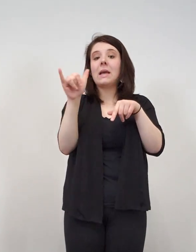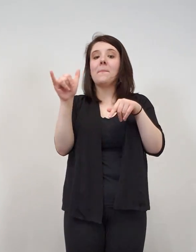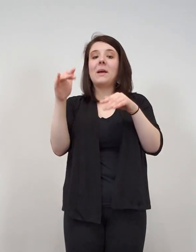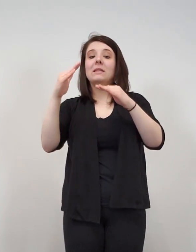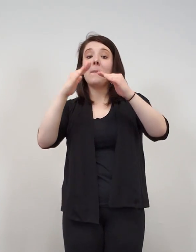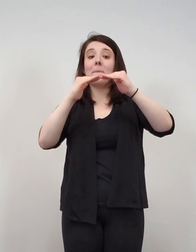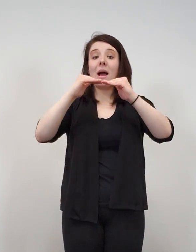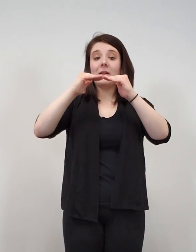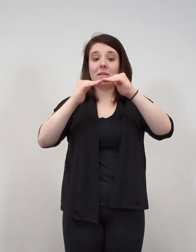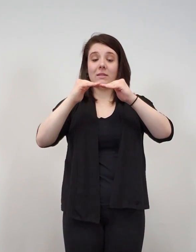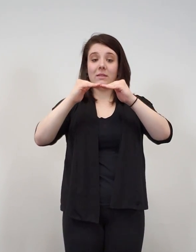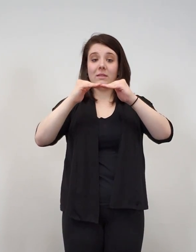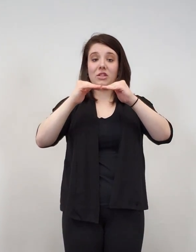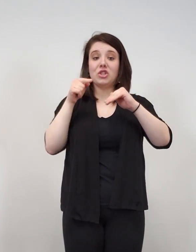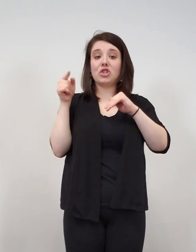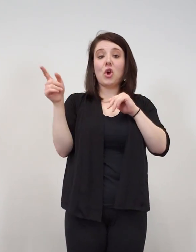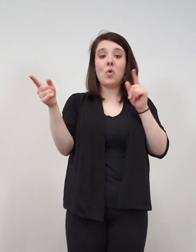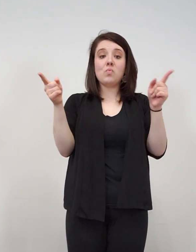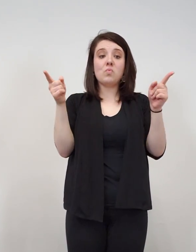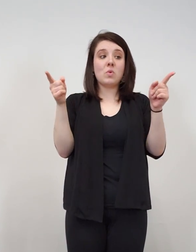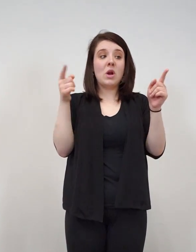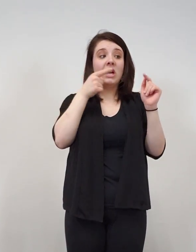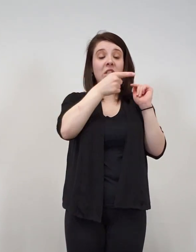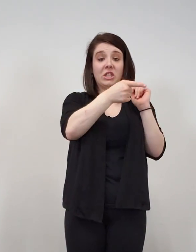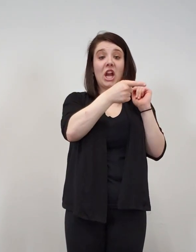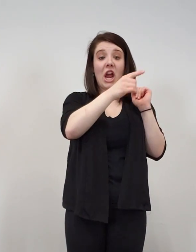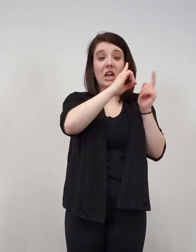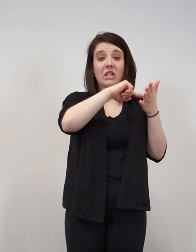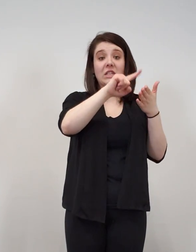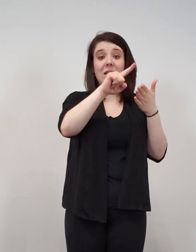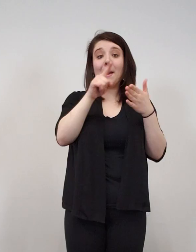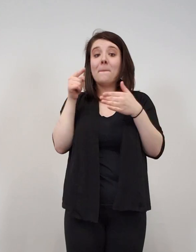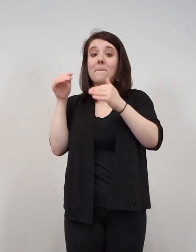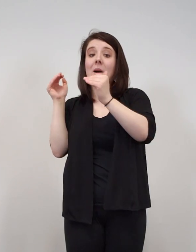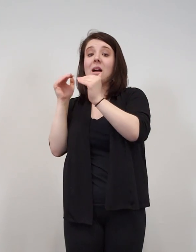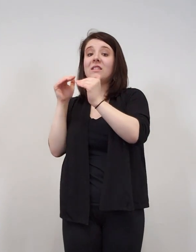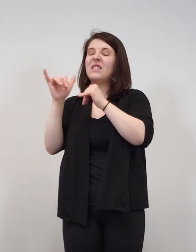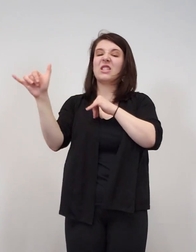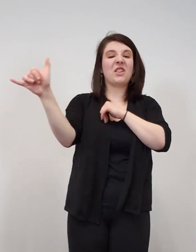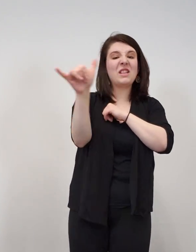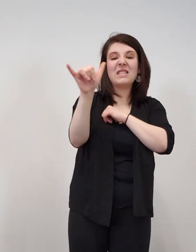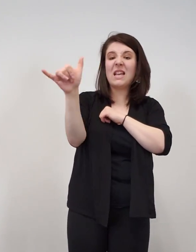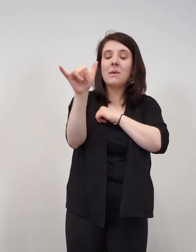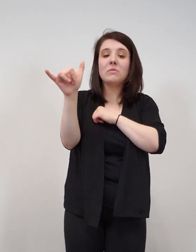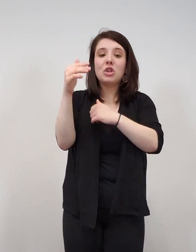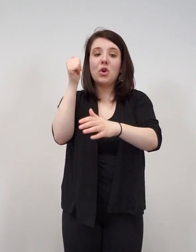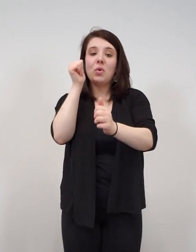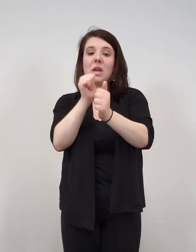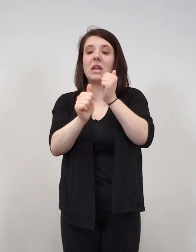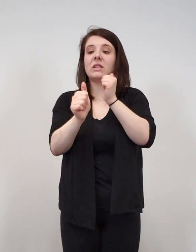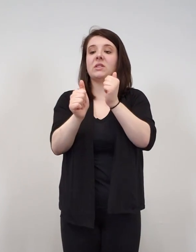matter which branch you're looking at, they have certain powers, but they're not all powerful. For